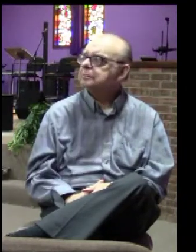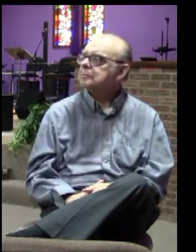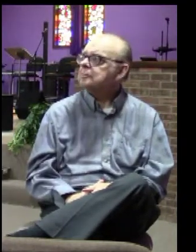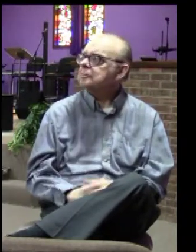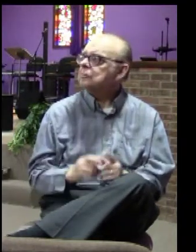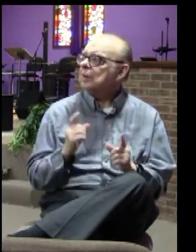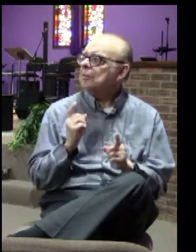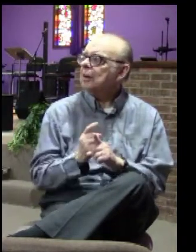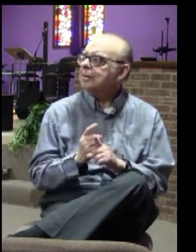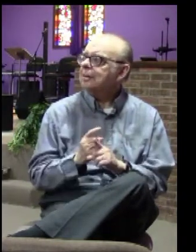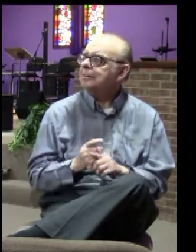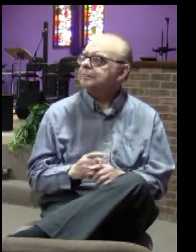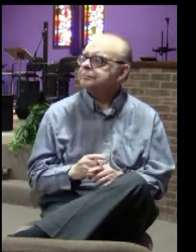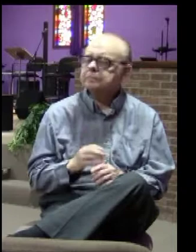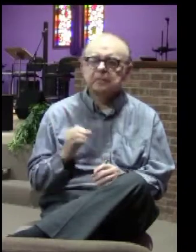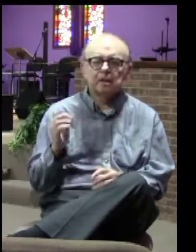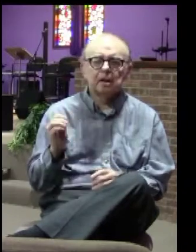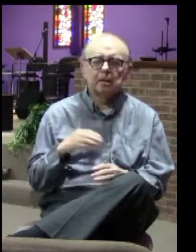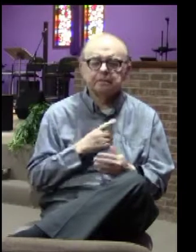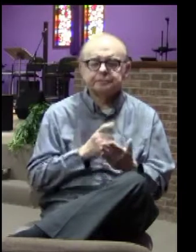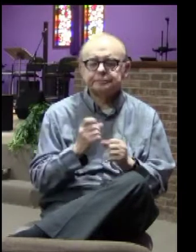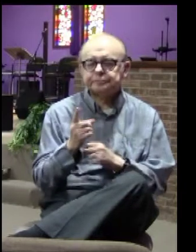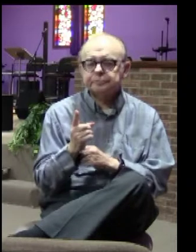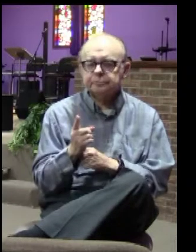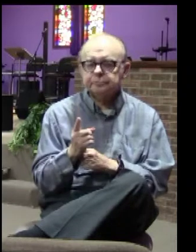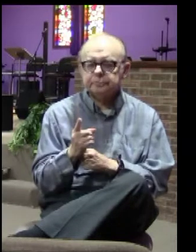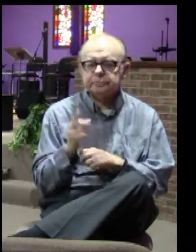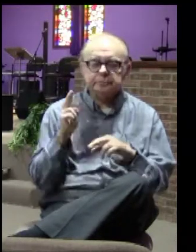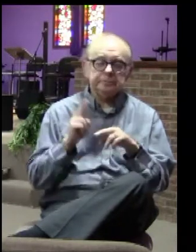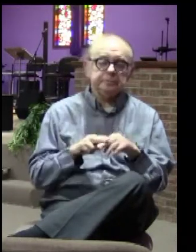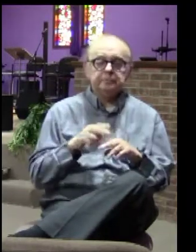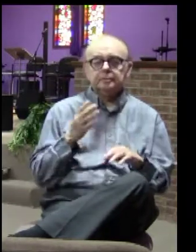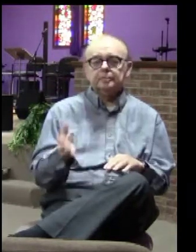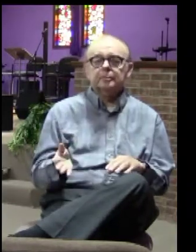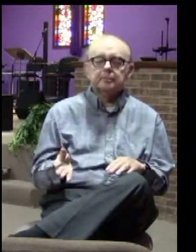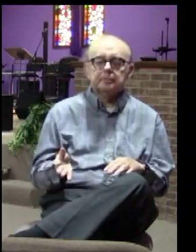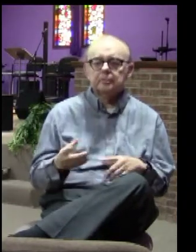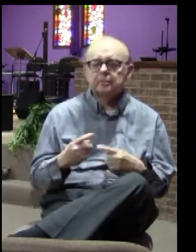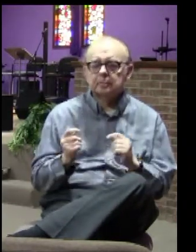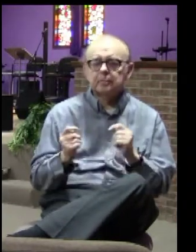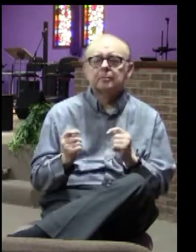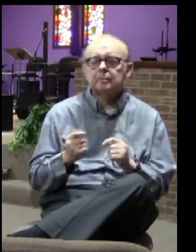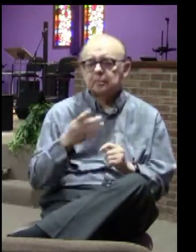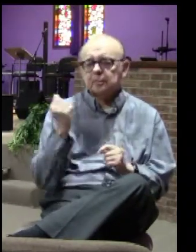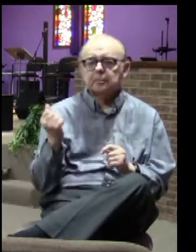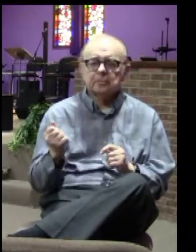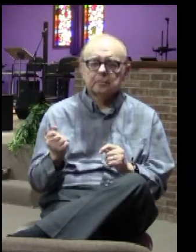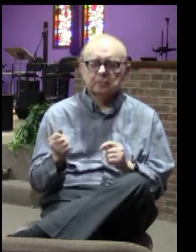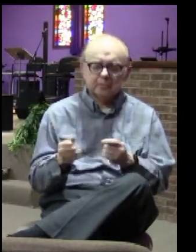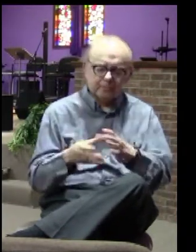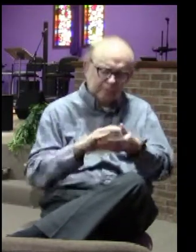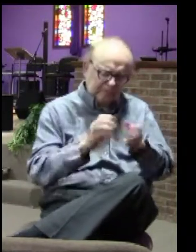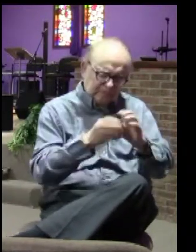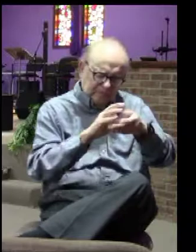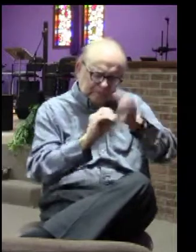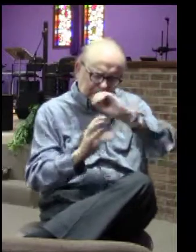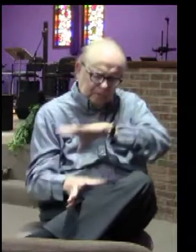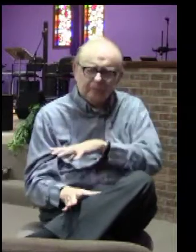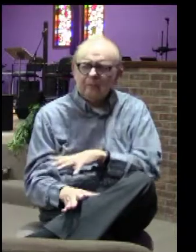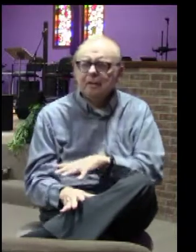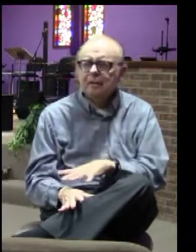Right? And so next year, you're sitting there and you're trying your best to untangle this